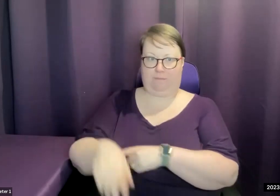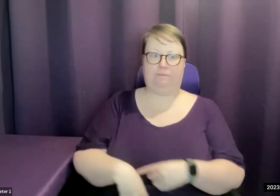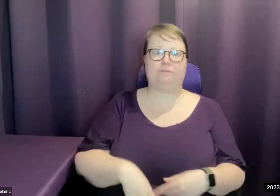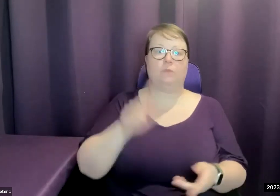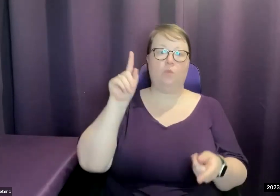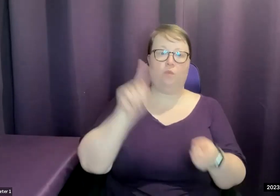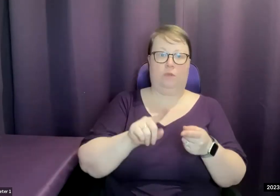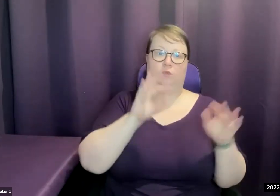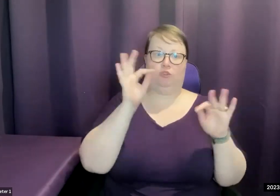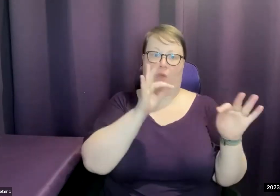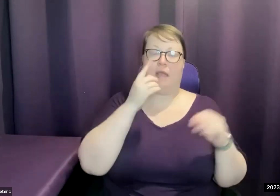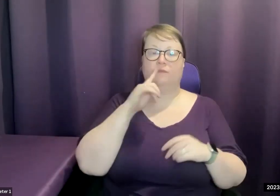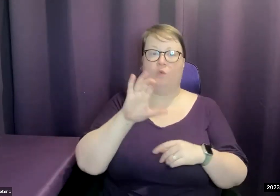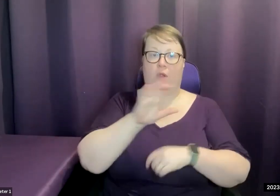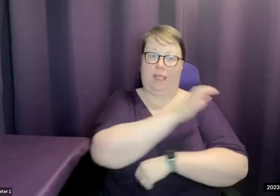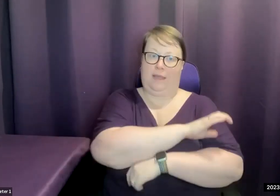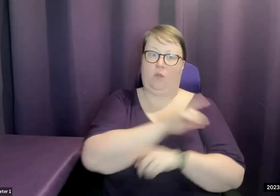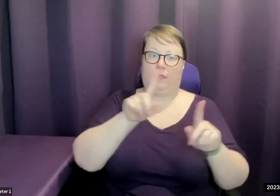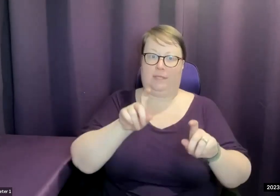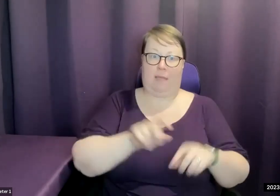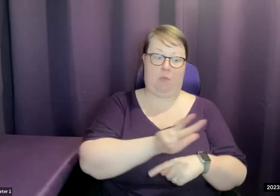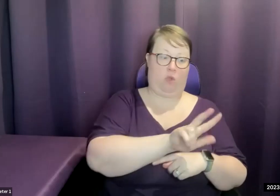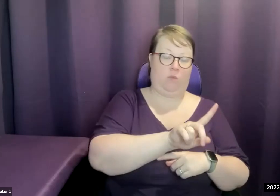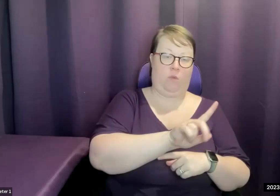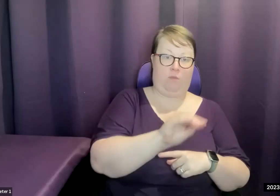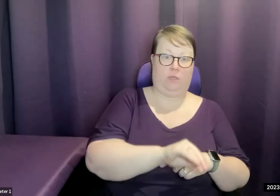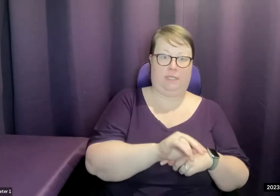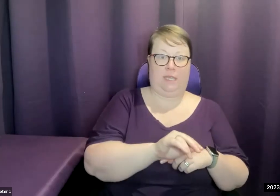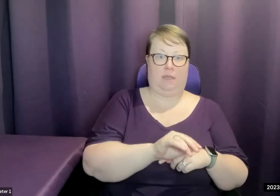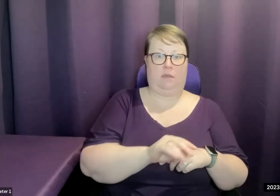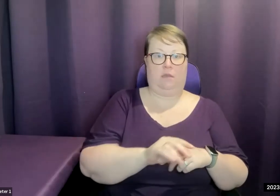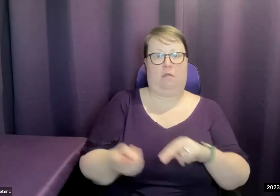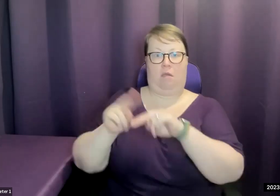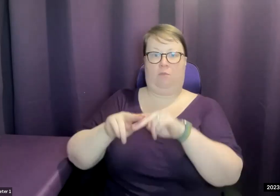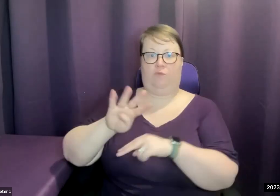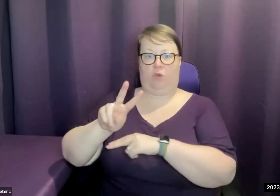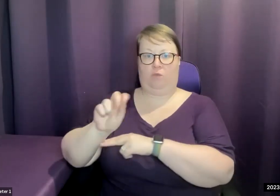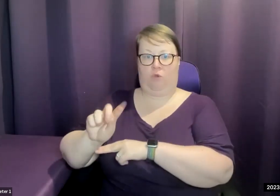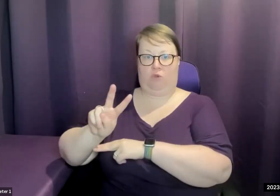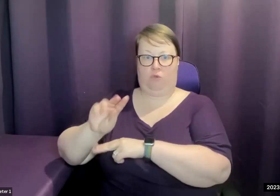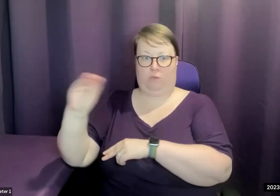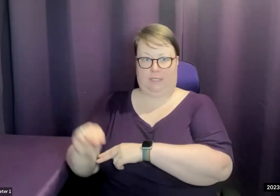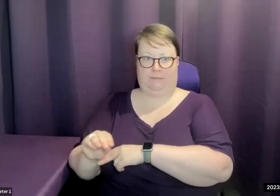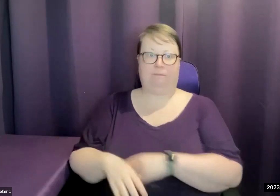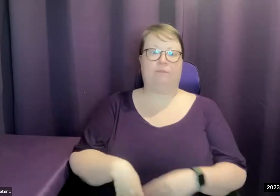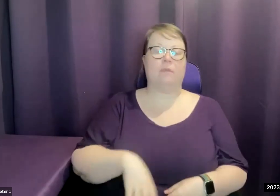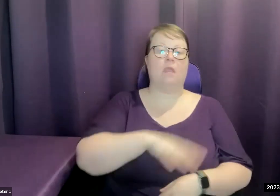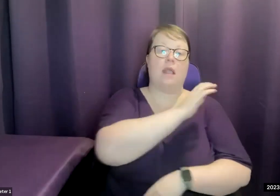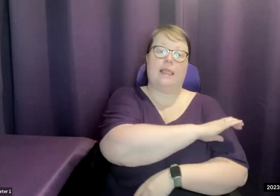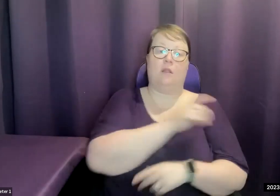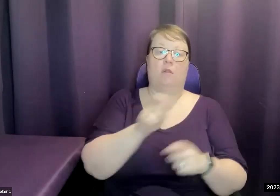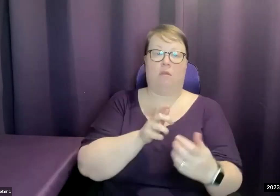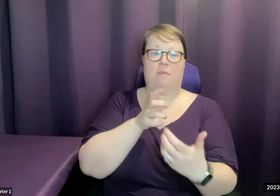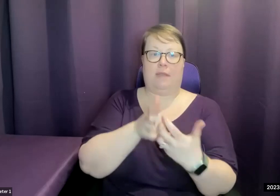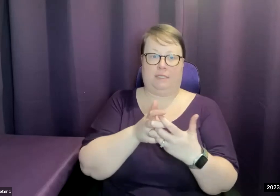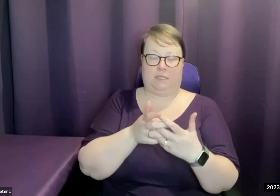clinical exams increased from 31% to 42.2%. For clinical accommodations, significant increases